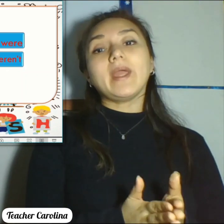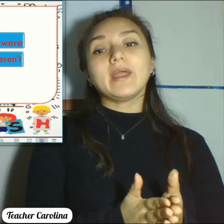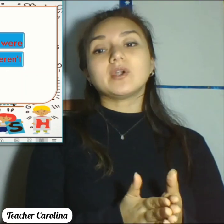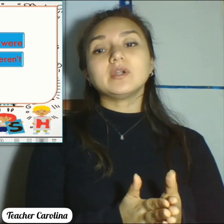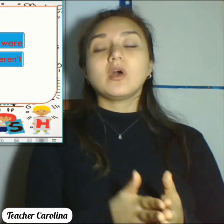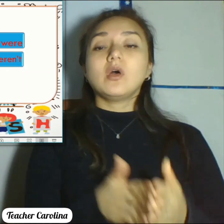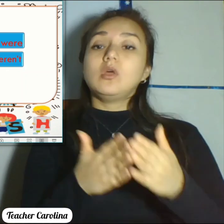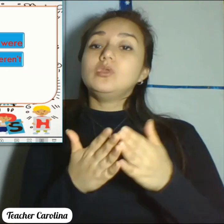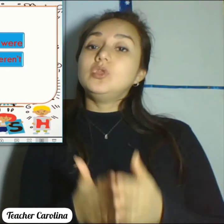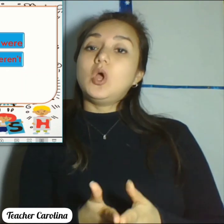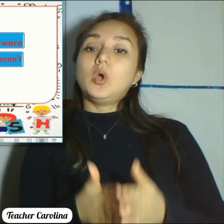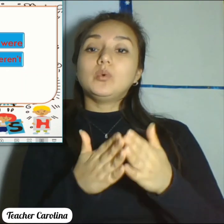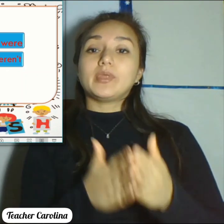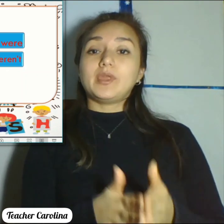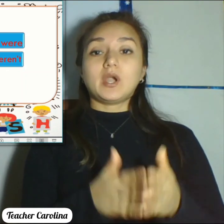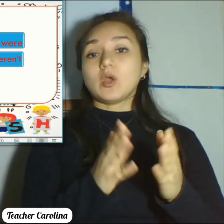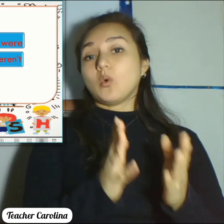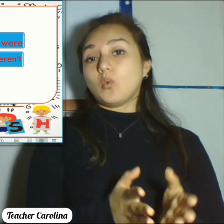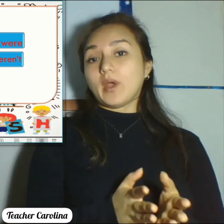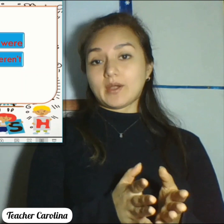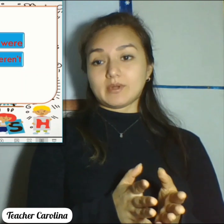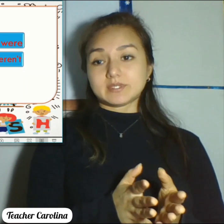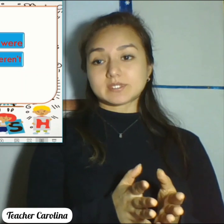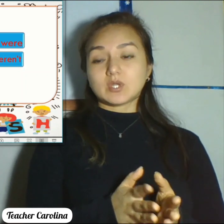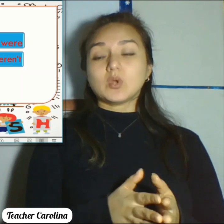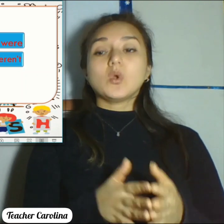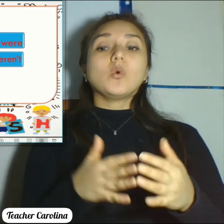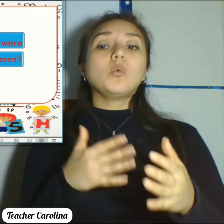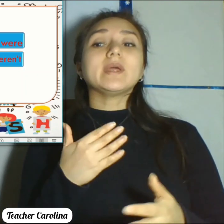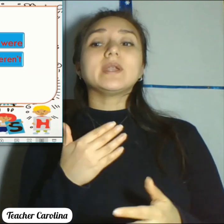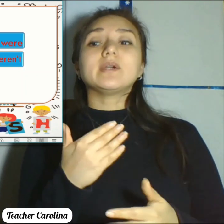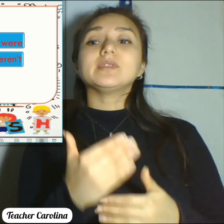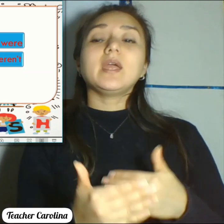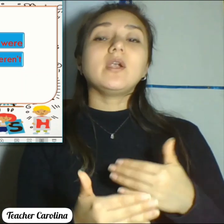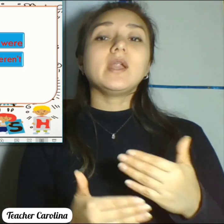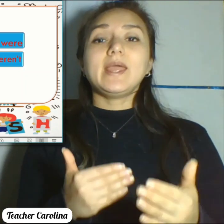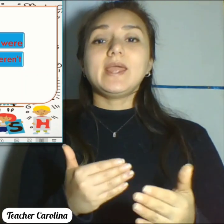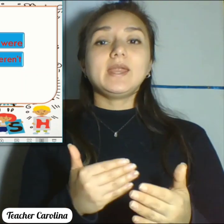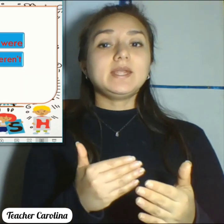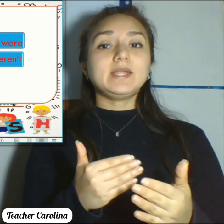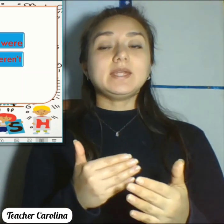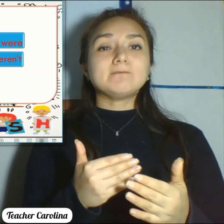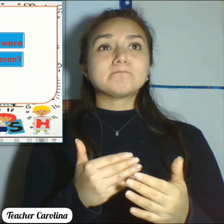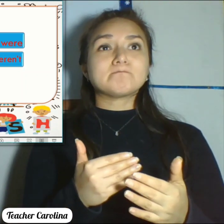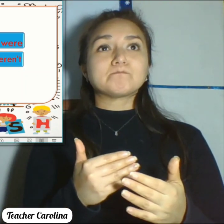were, no, there weren't. Were there any